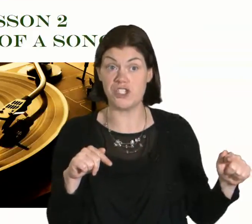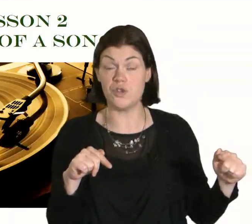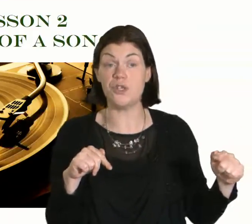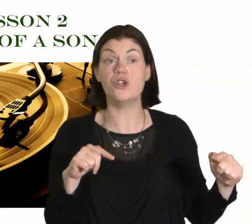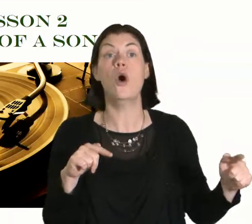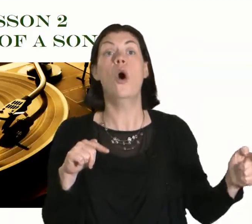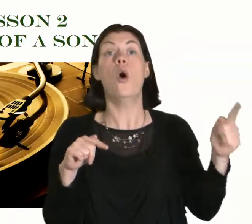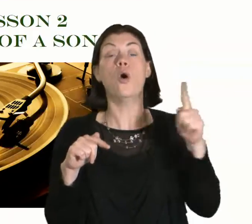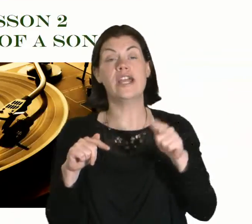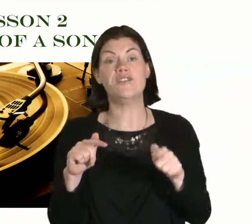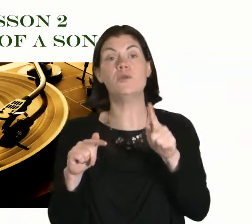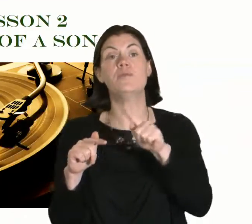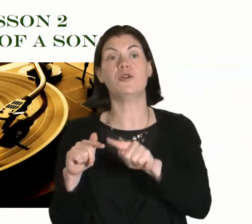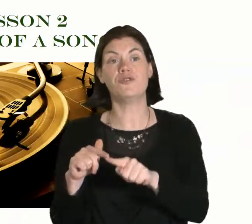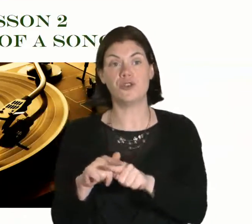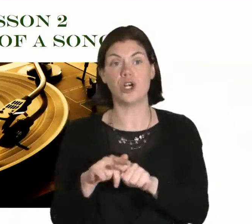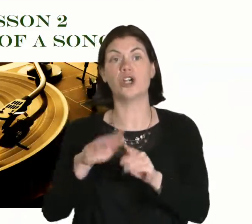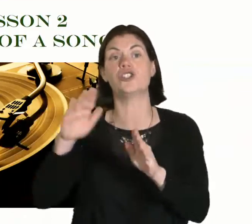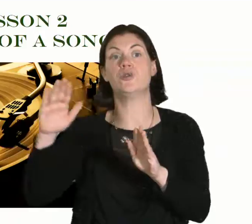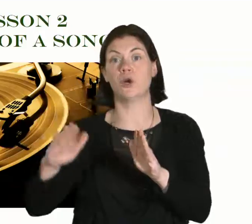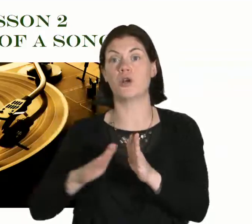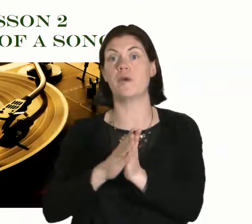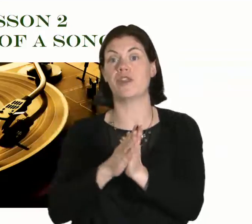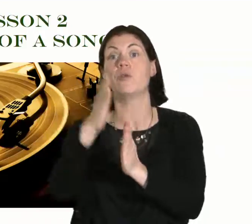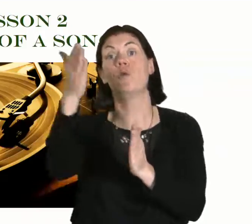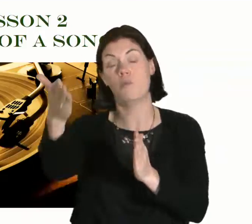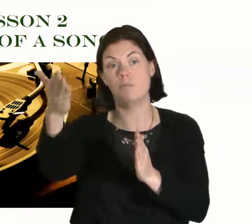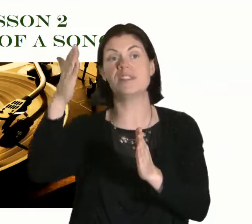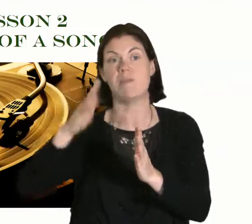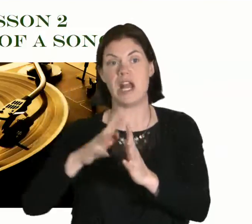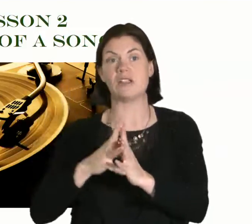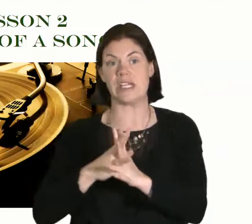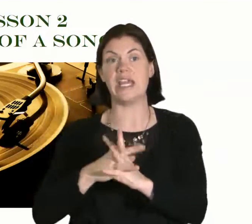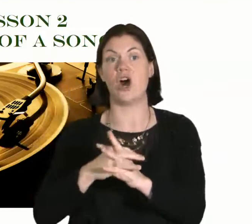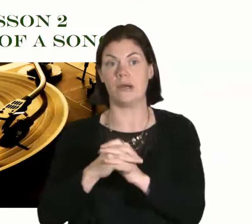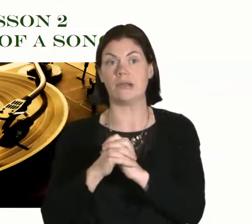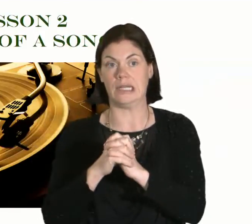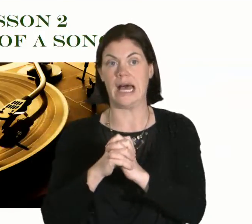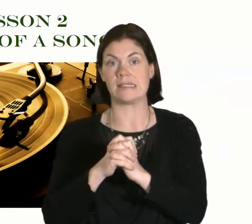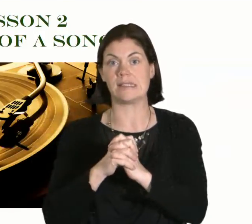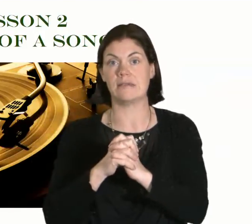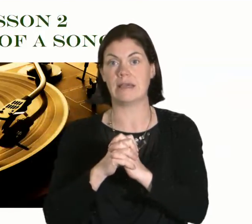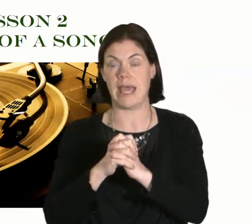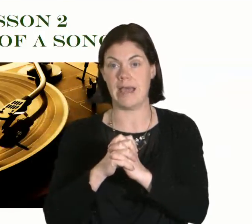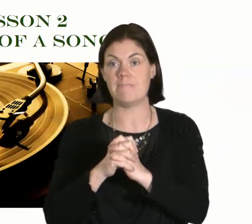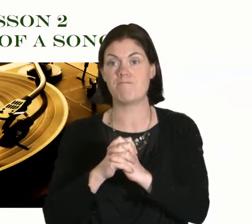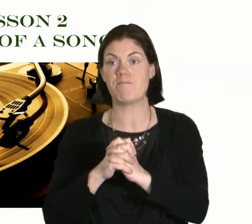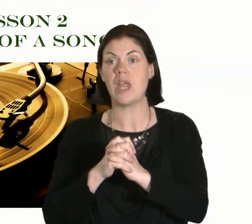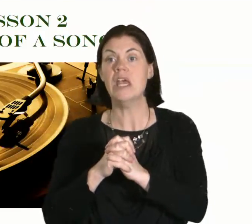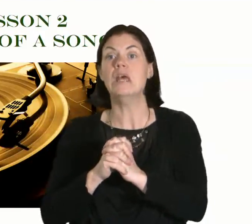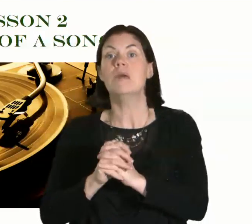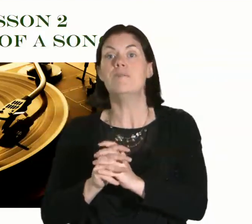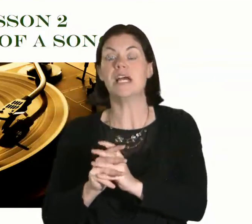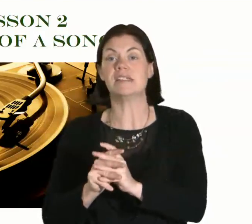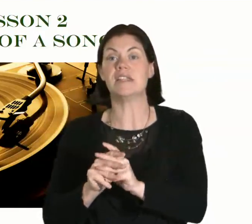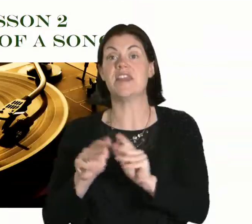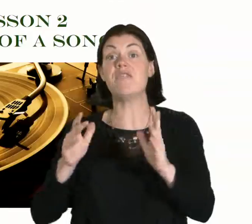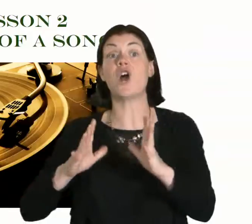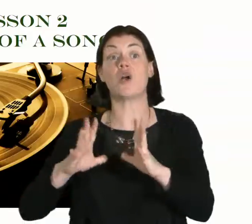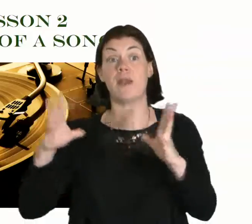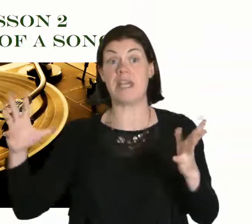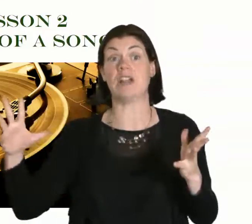Boucherie student, or if you would prefer to work with someone else in our class. Okay,